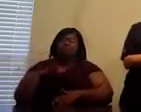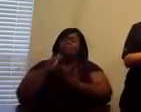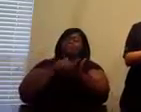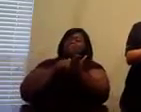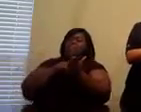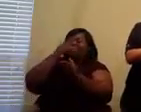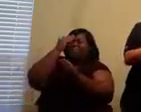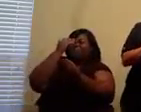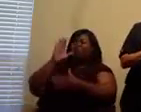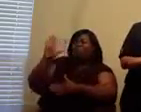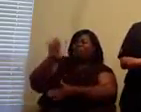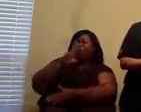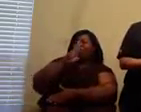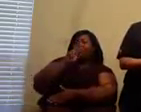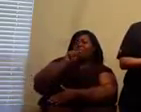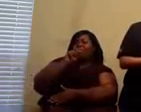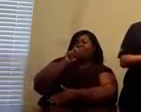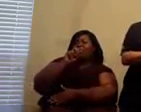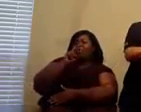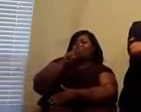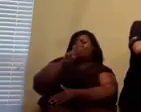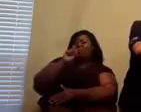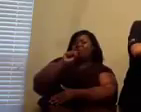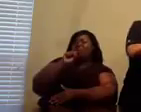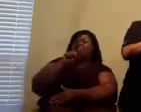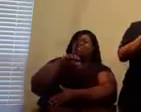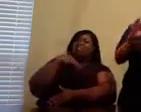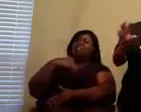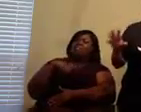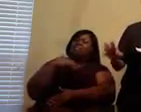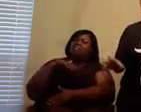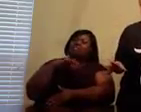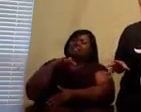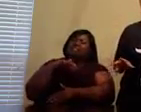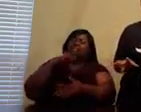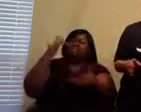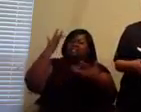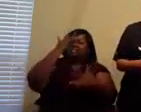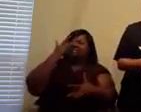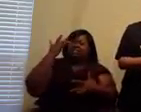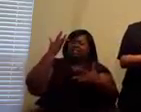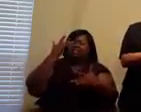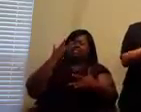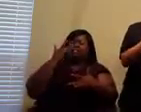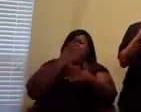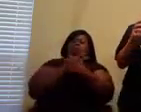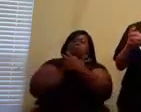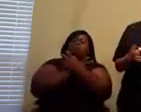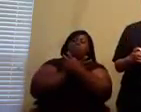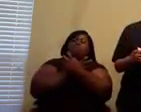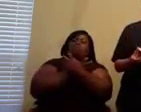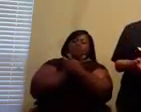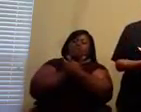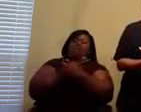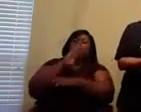pad has been bleached. It went through a shredding process, and it's